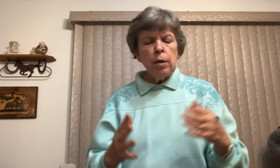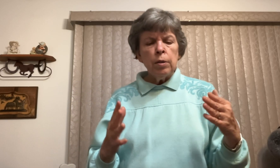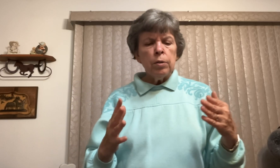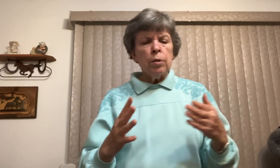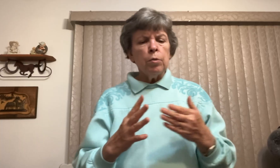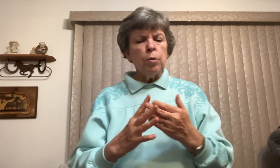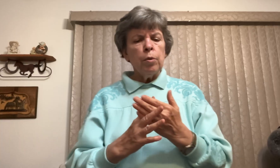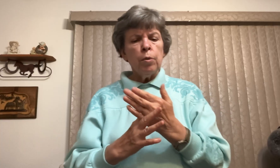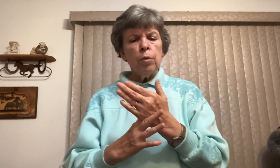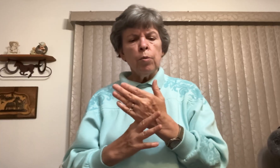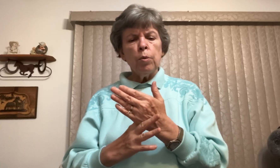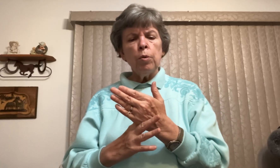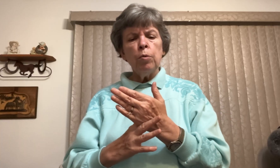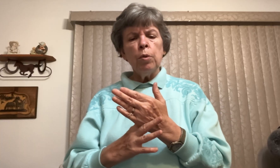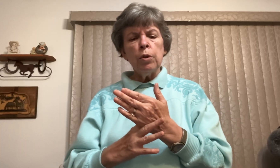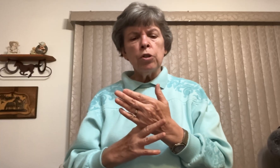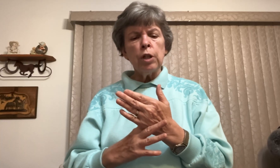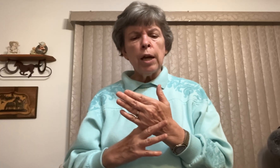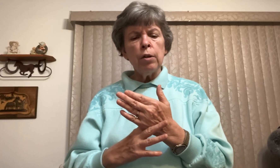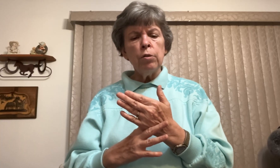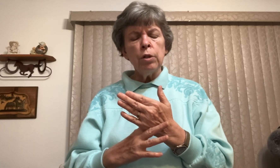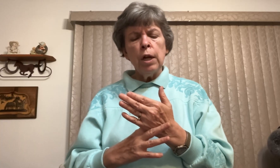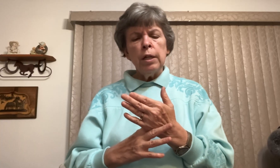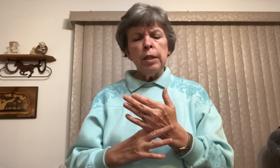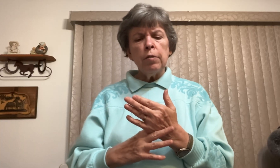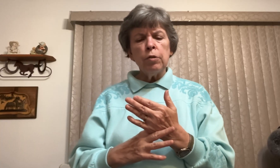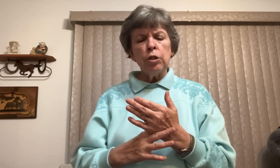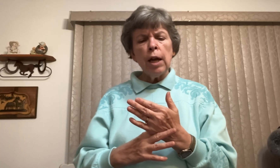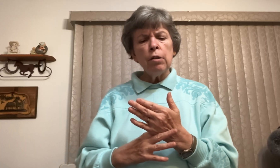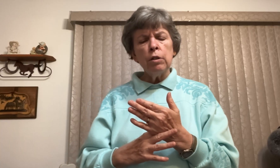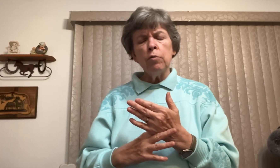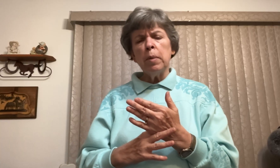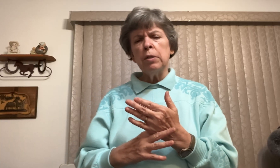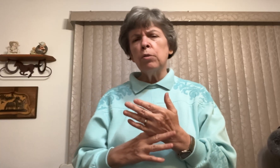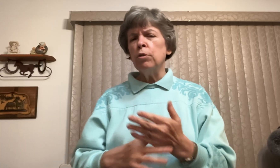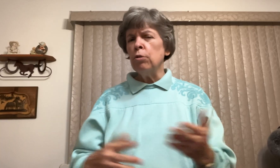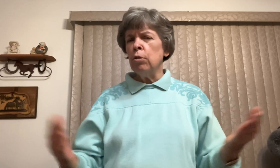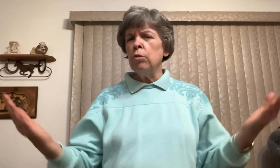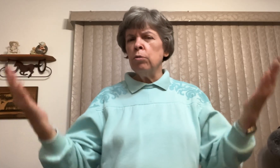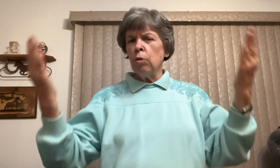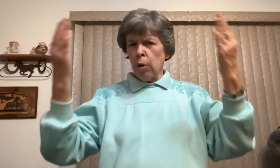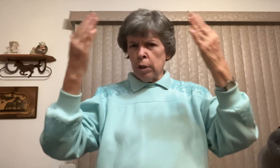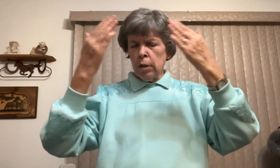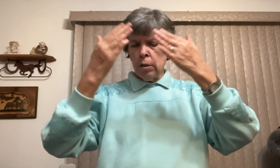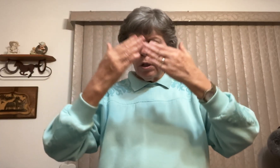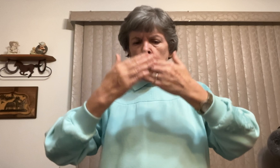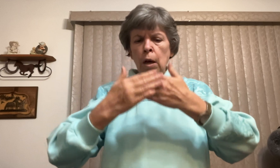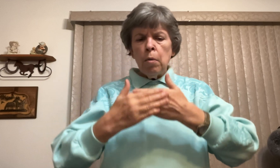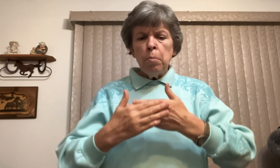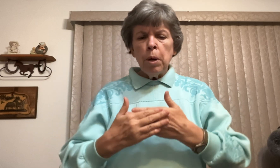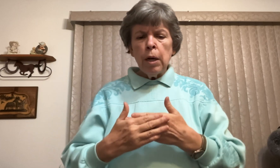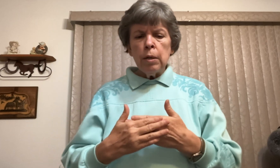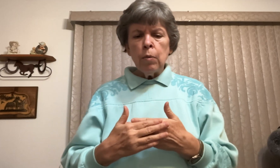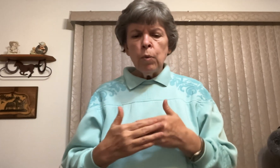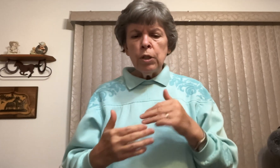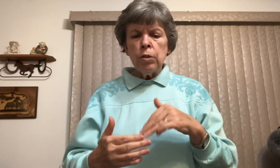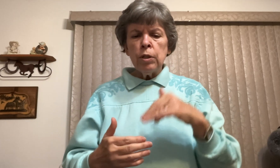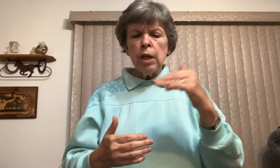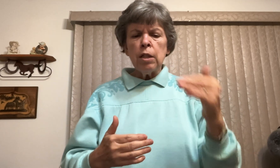So through the shadows. Now for shadows of my soul, you could do darkness, but we just did that on the